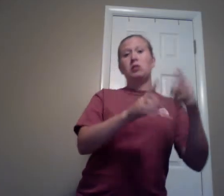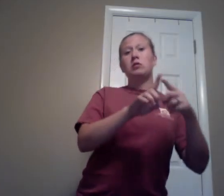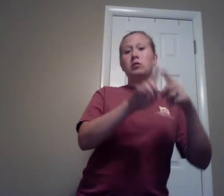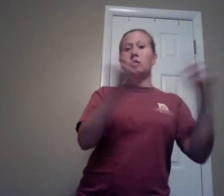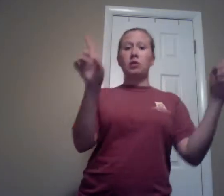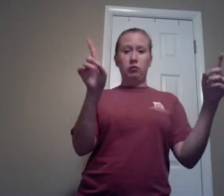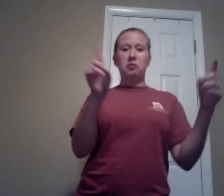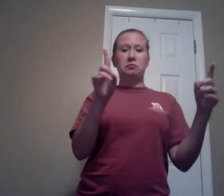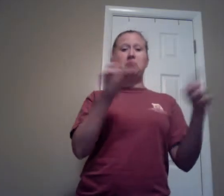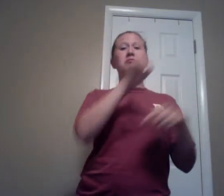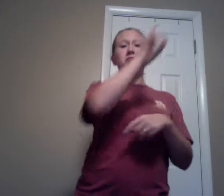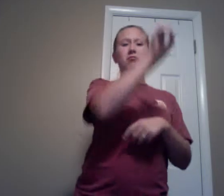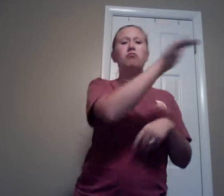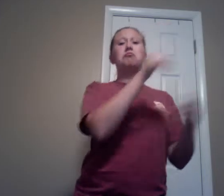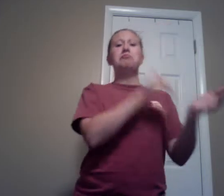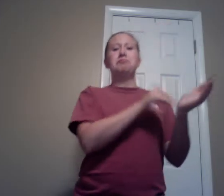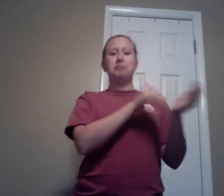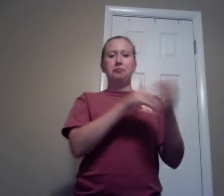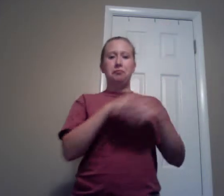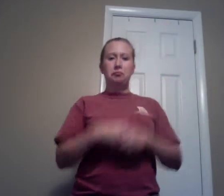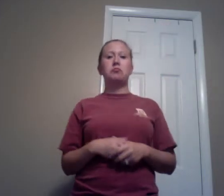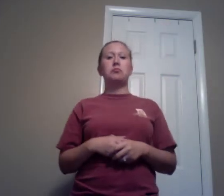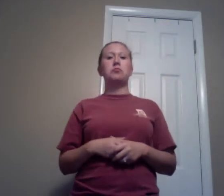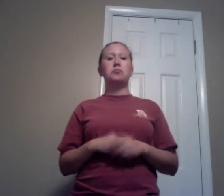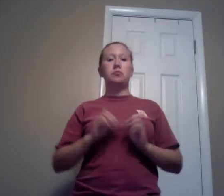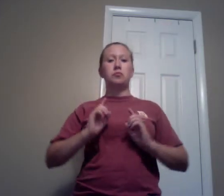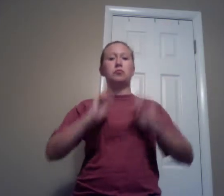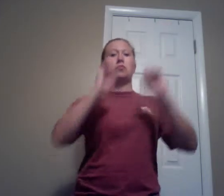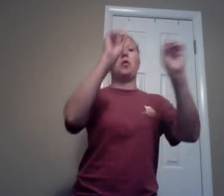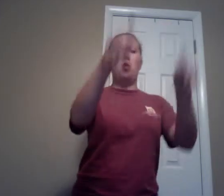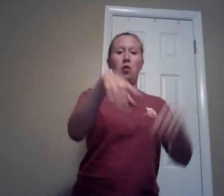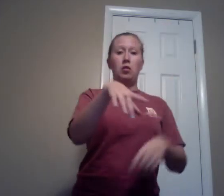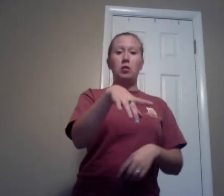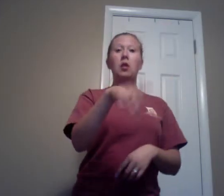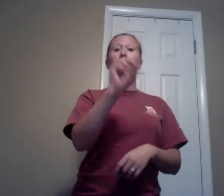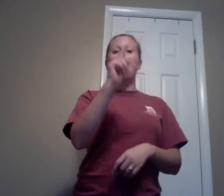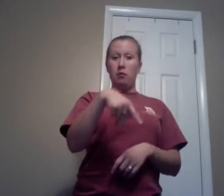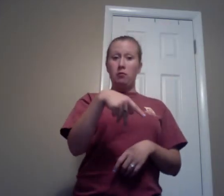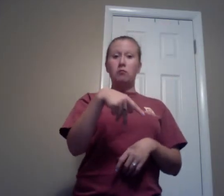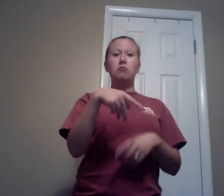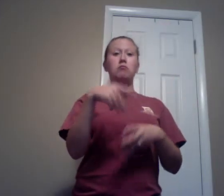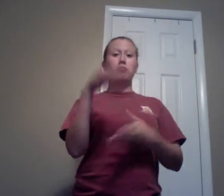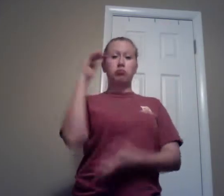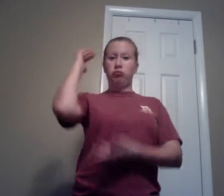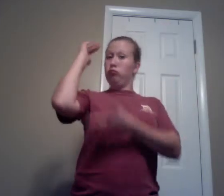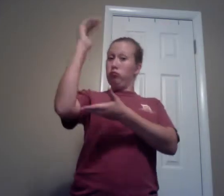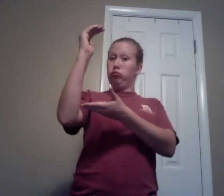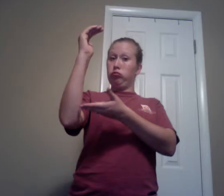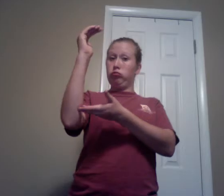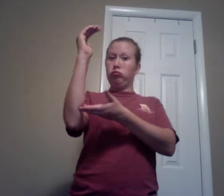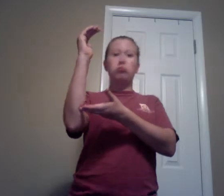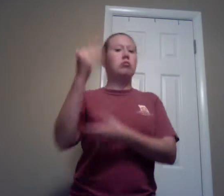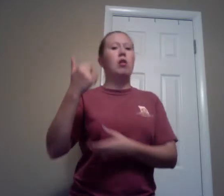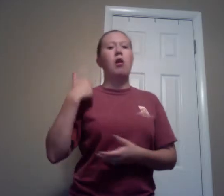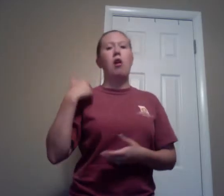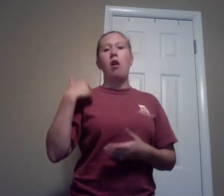to pick up the preparation ahead of time. You also want to be prepared, have all your supplies on hand so that you're not